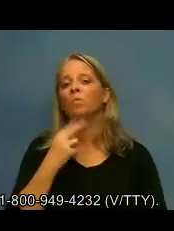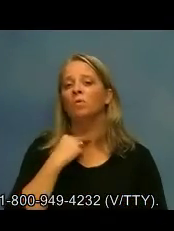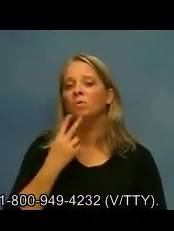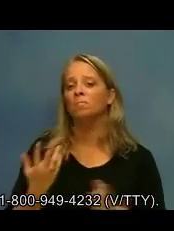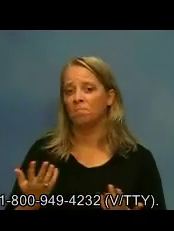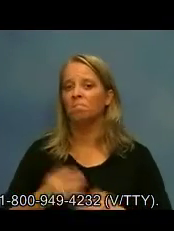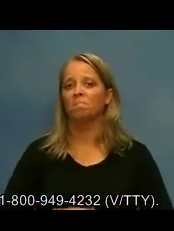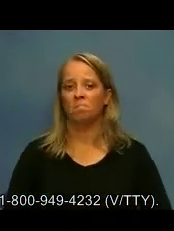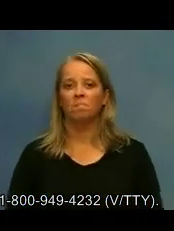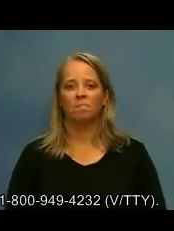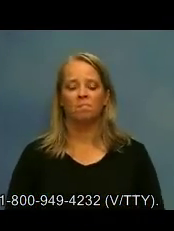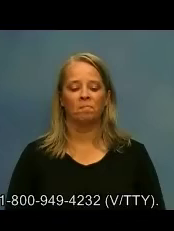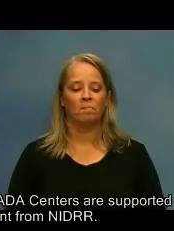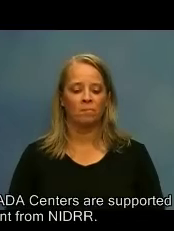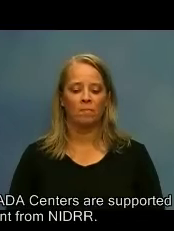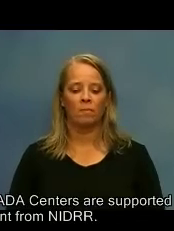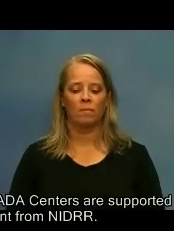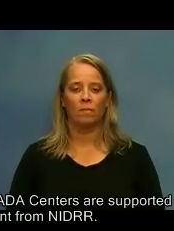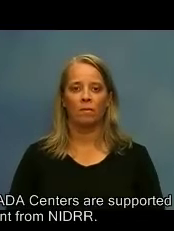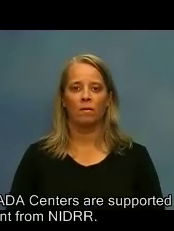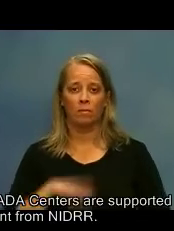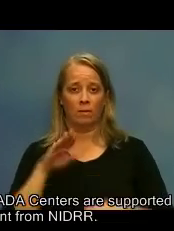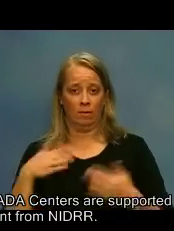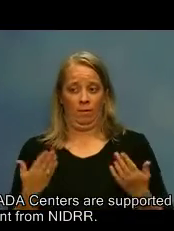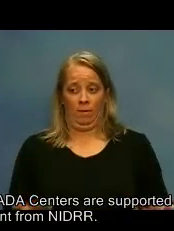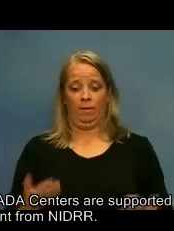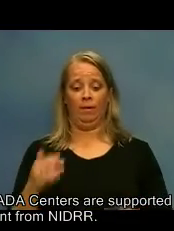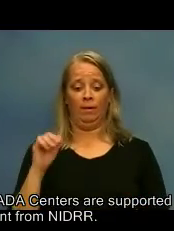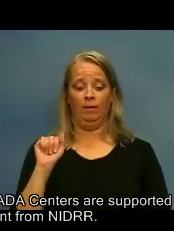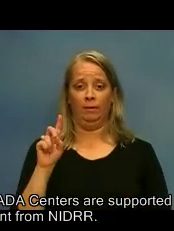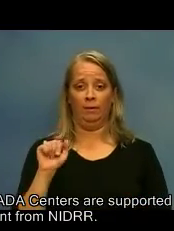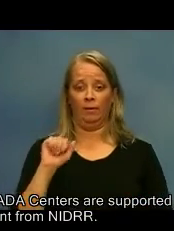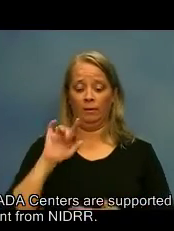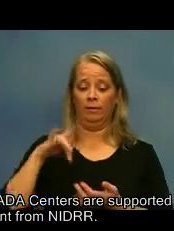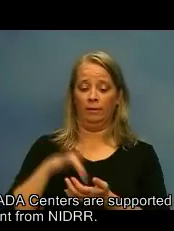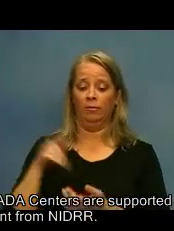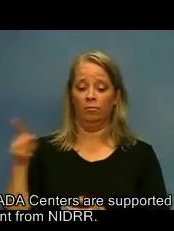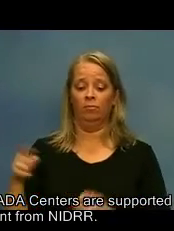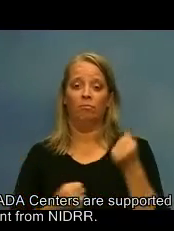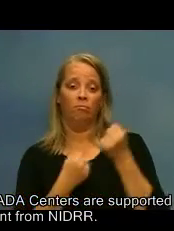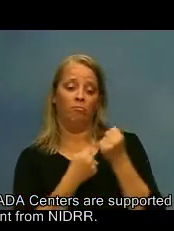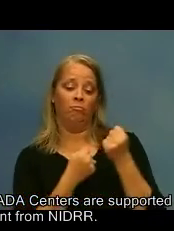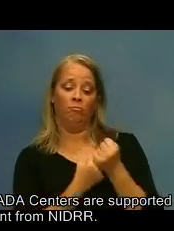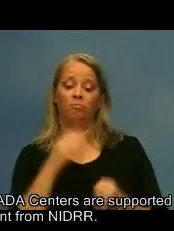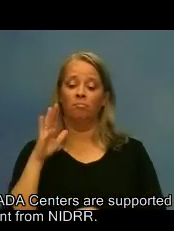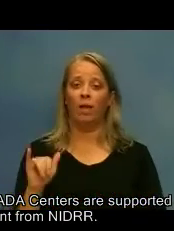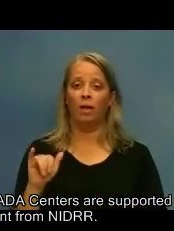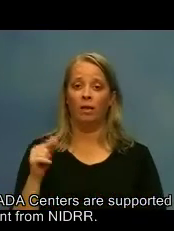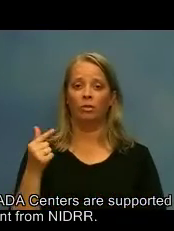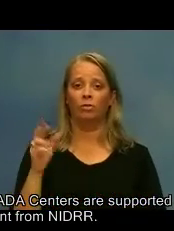TTY. The ADA Centers are supported by a grant from NIDER. The